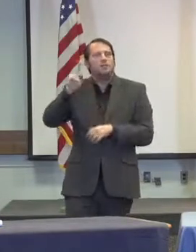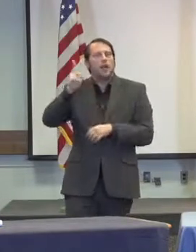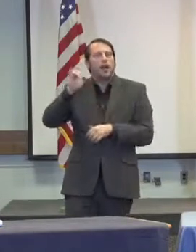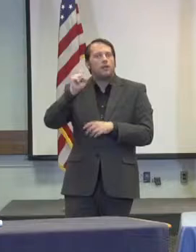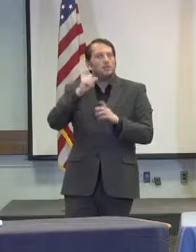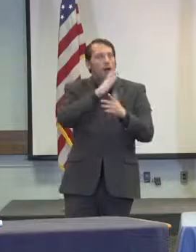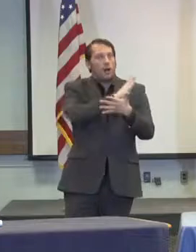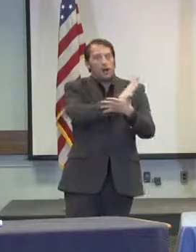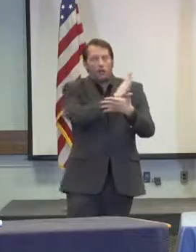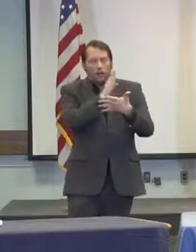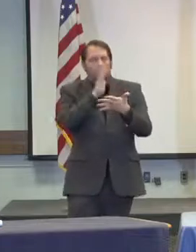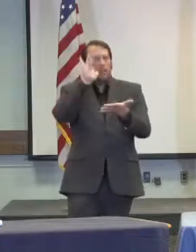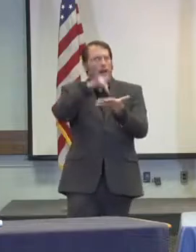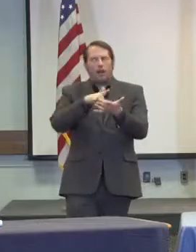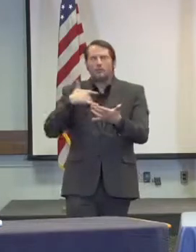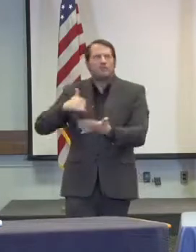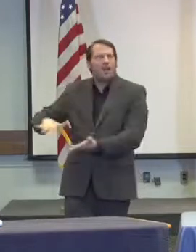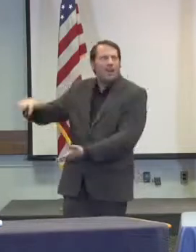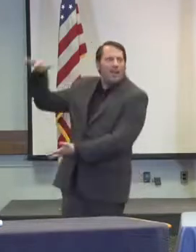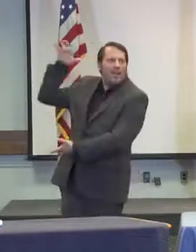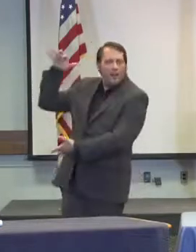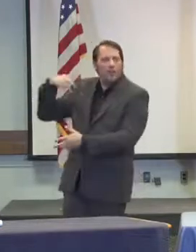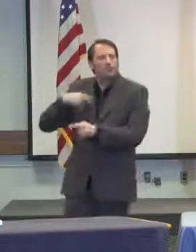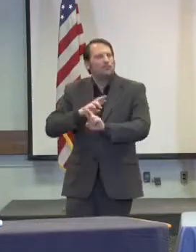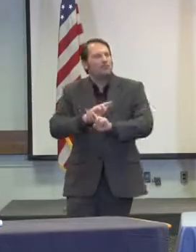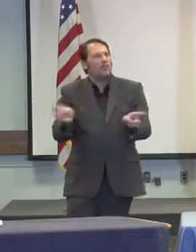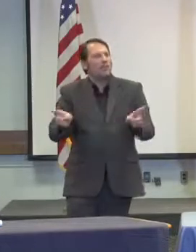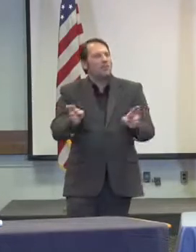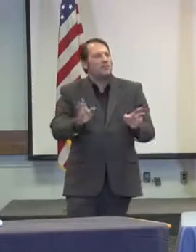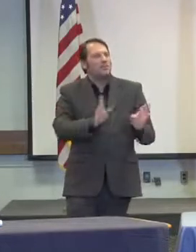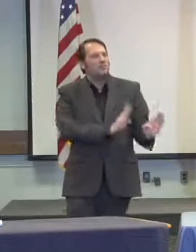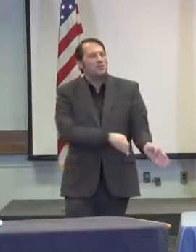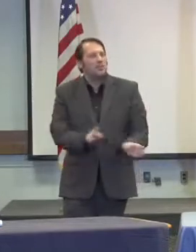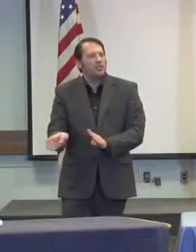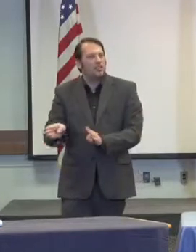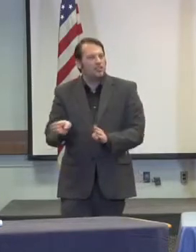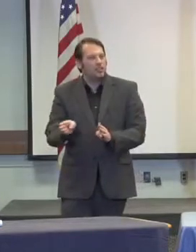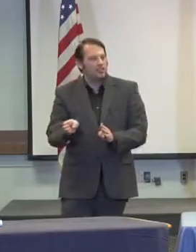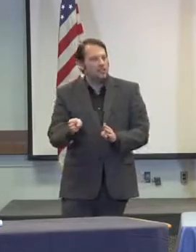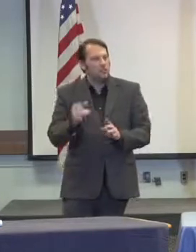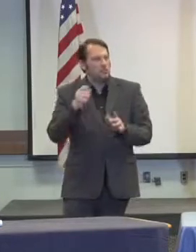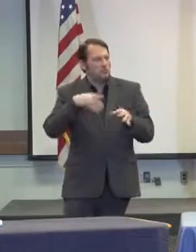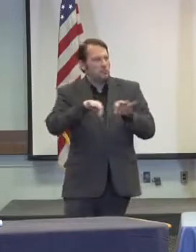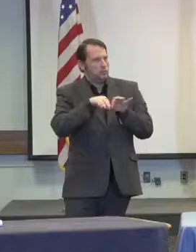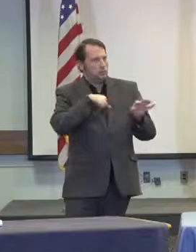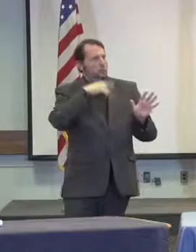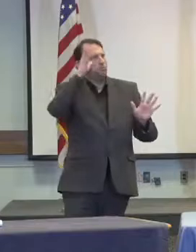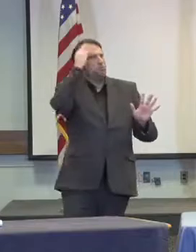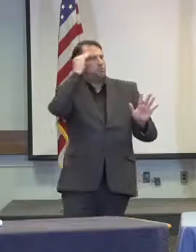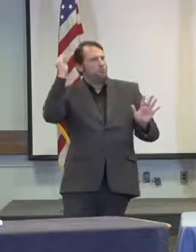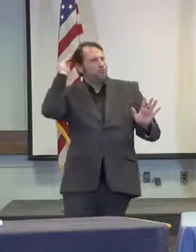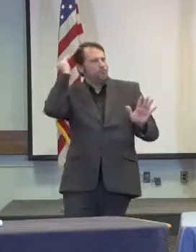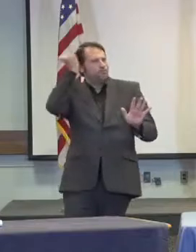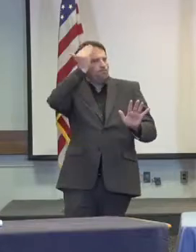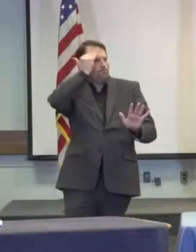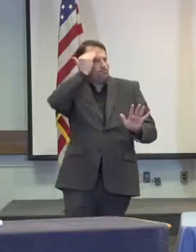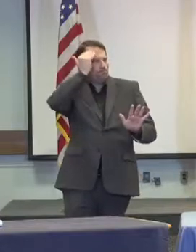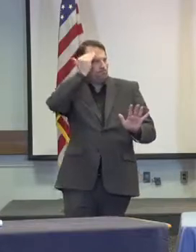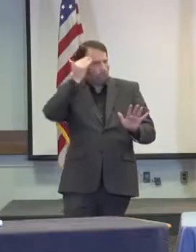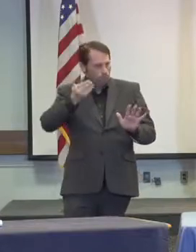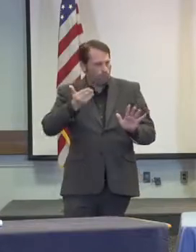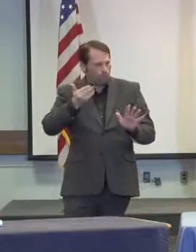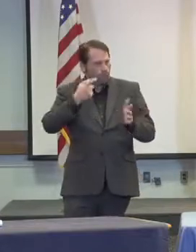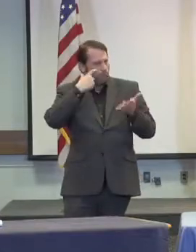well prepared. And that's, you know, that's a lesson for everybody, is that, you know, we've seen what this can do now. We need to make sure that we bring